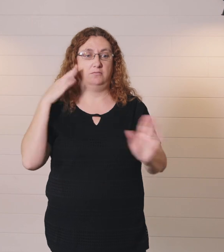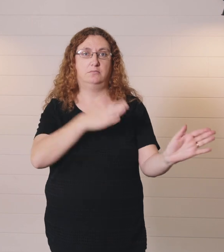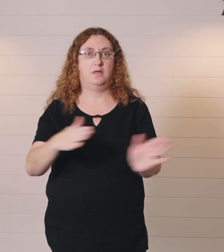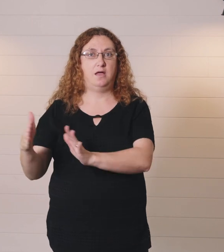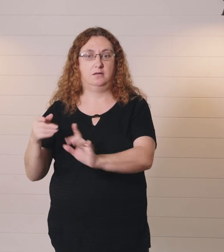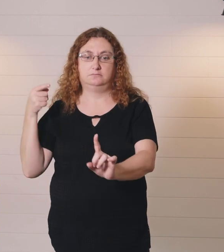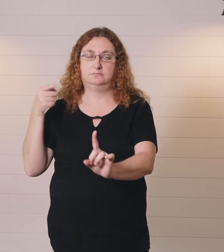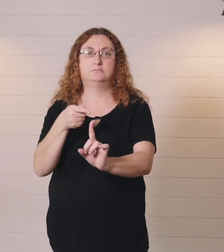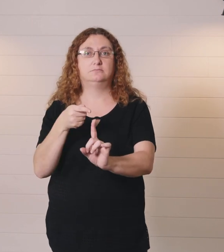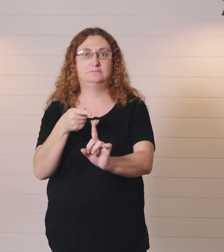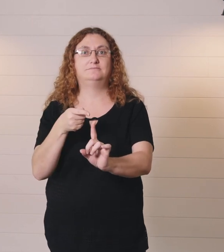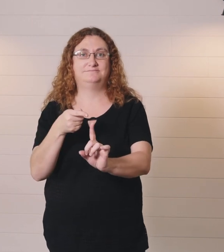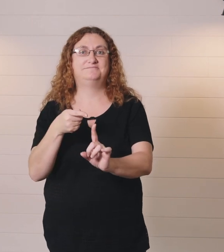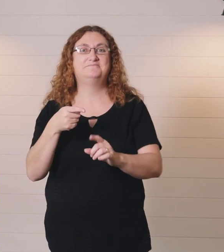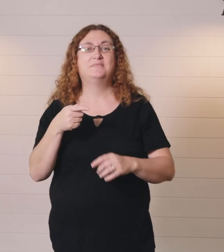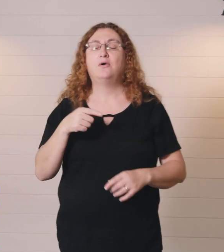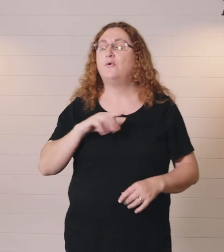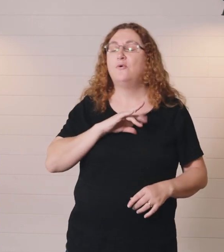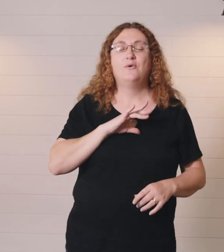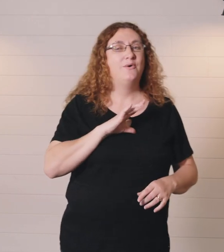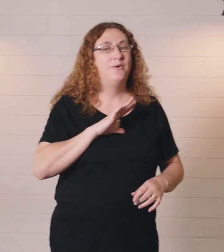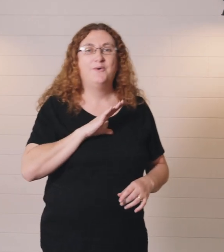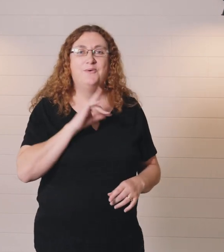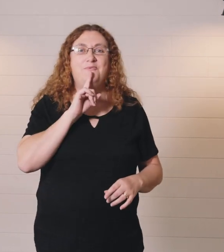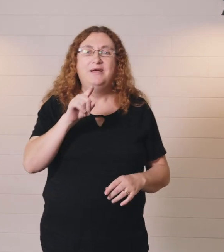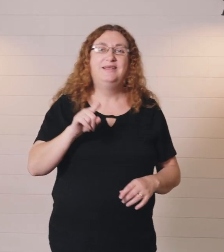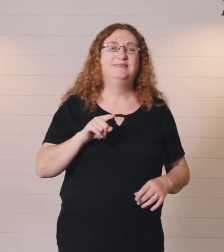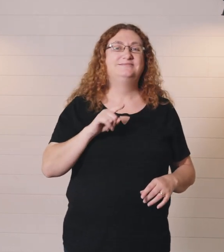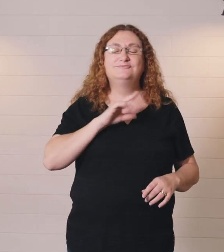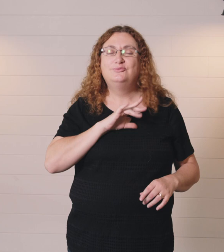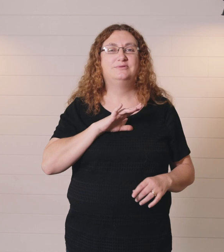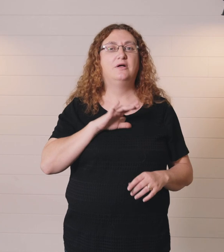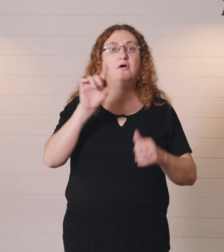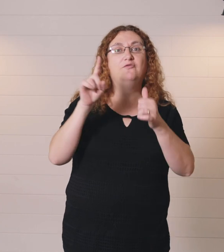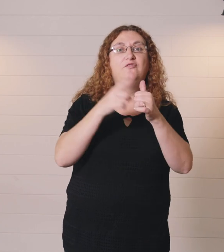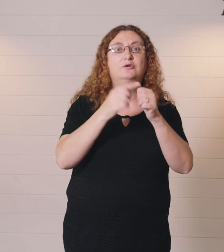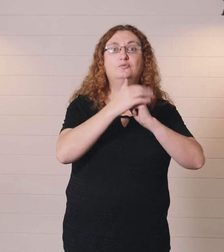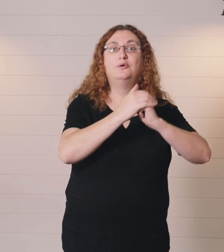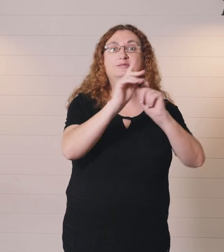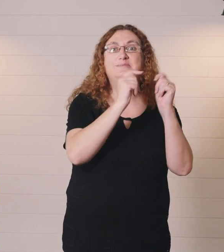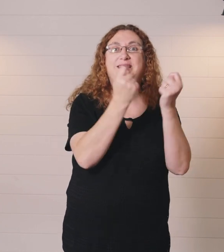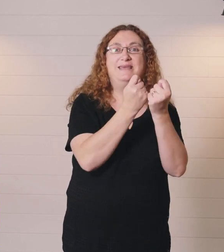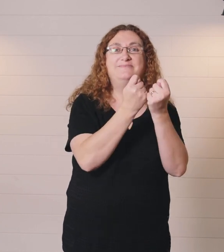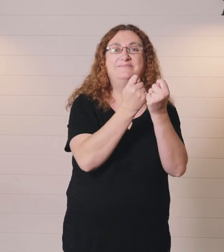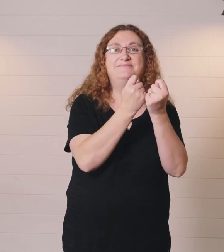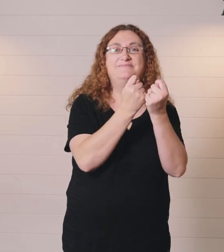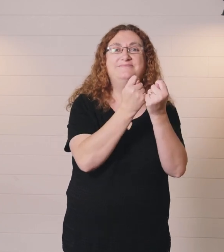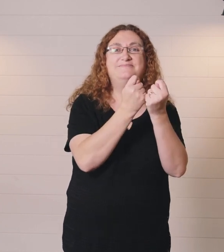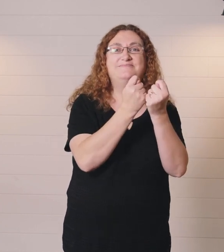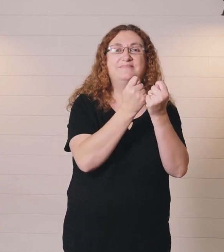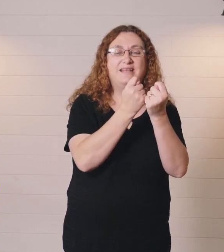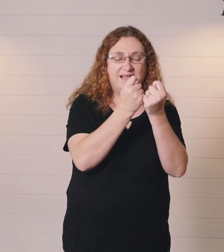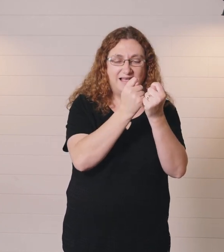We can trace into the future from this story. It's fascinating. The very first worship team to